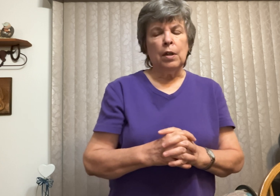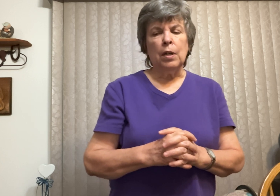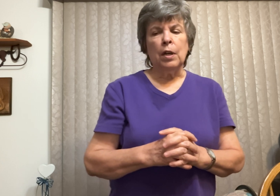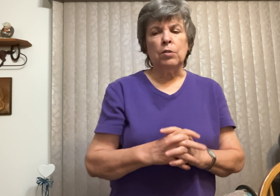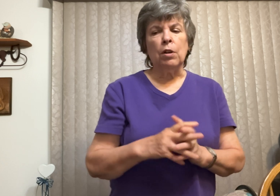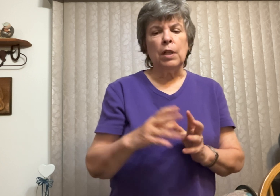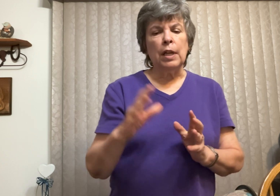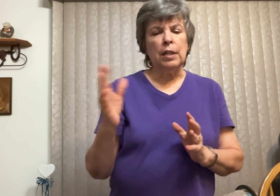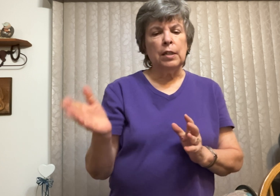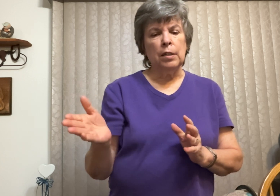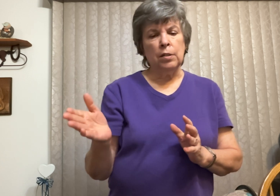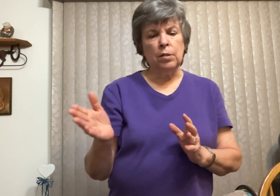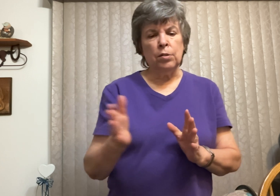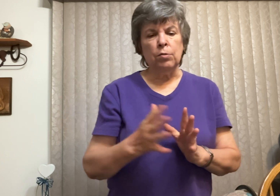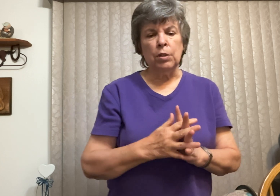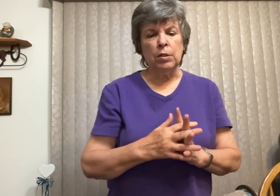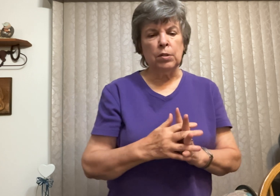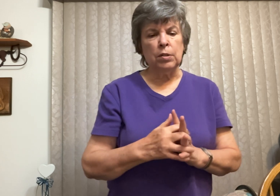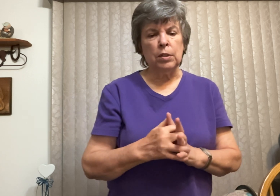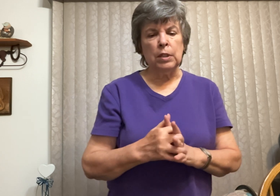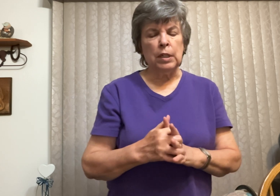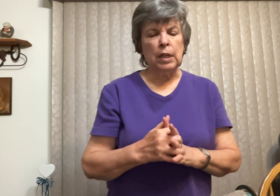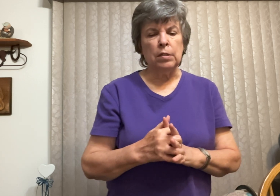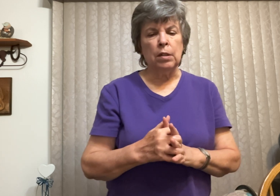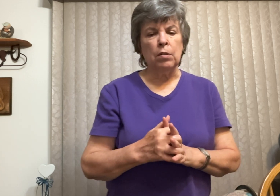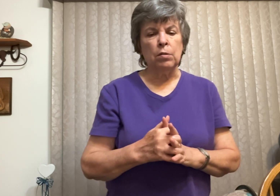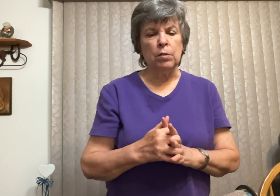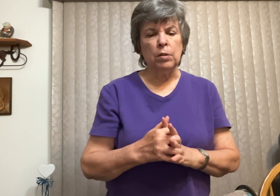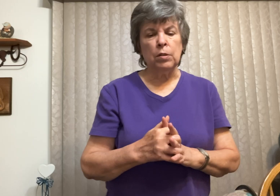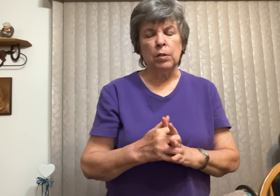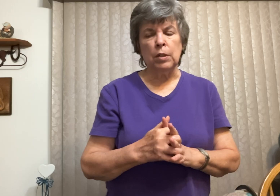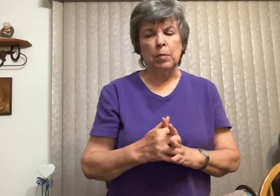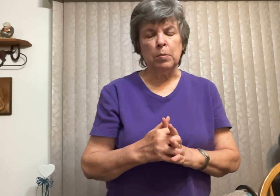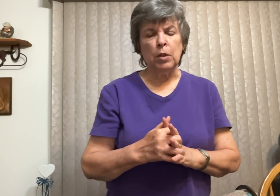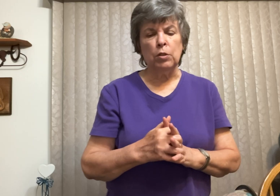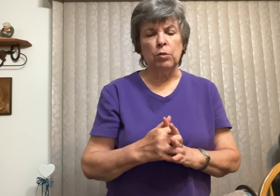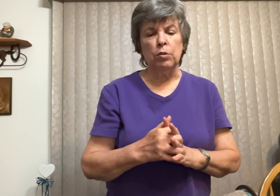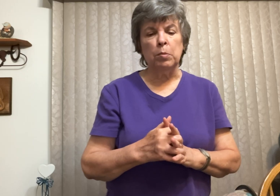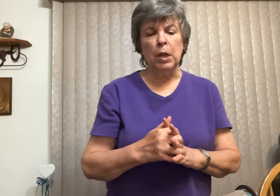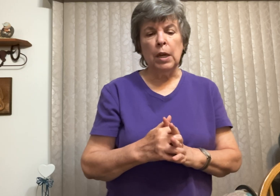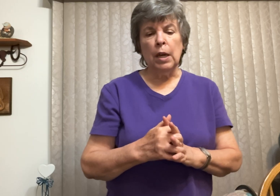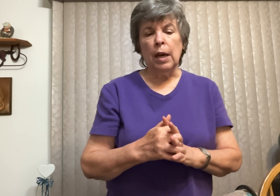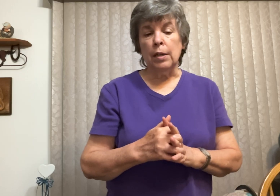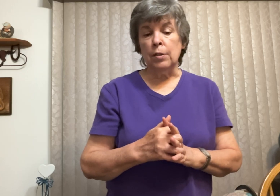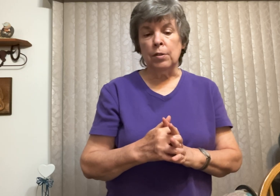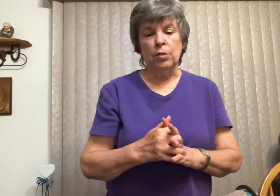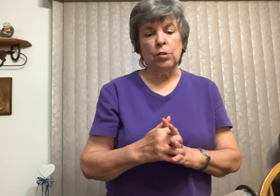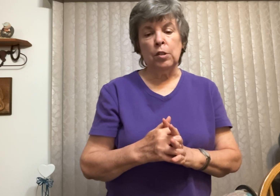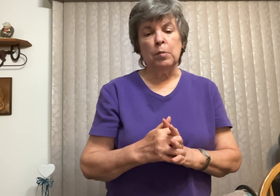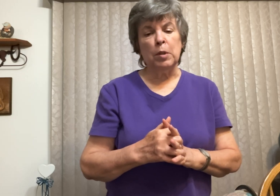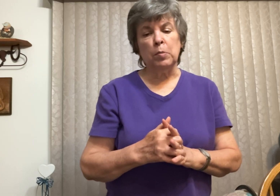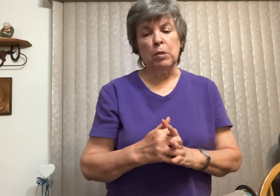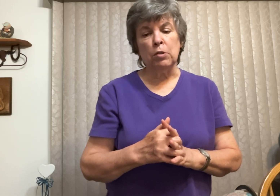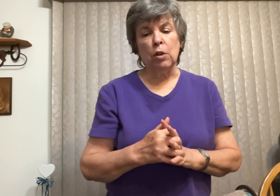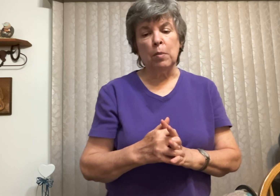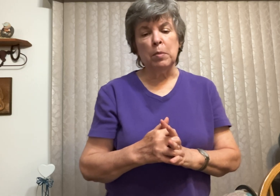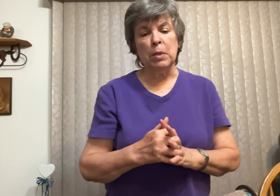I saw a lady do this in ASL on YouTube, and she did a much better job than me.